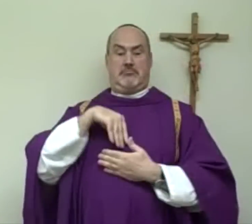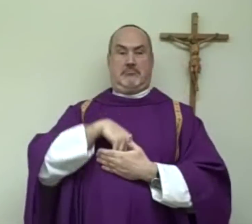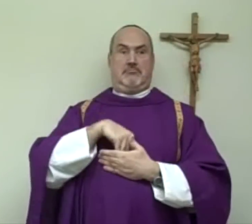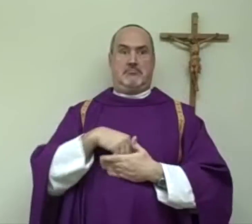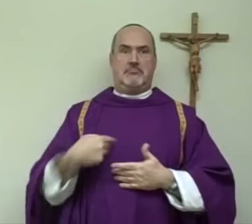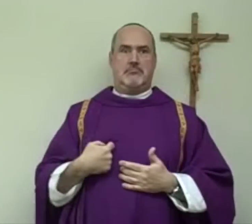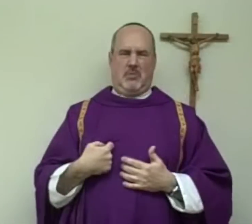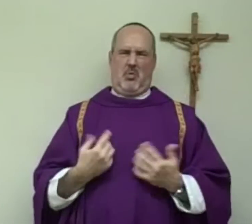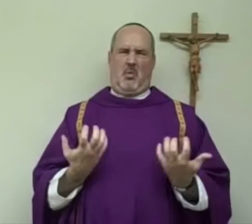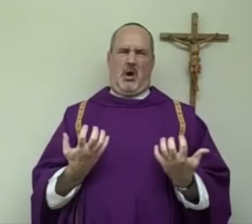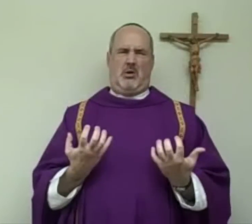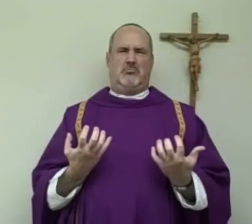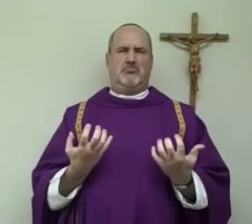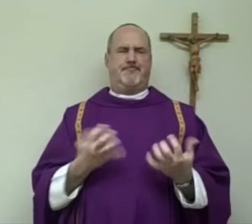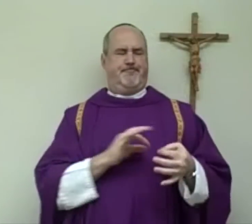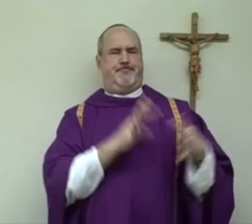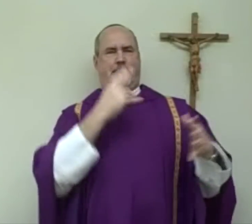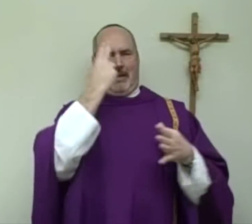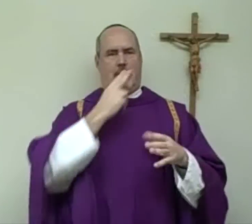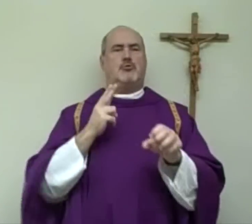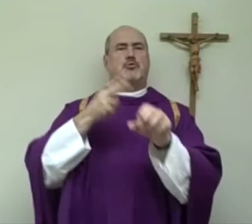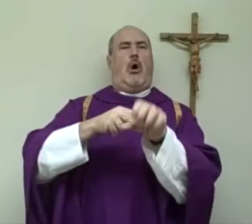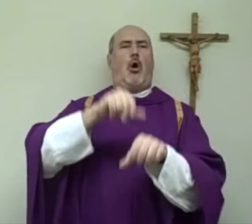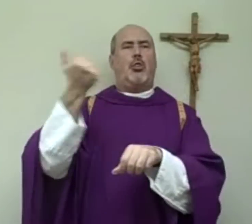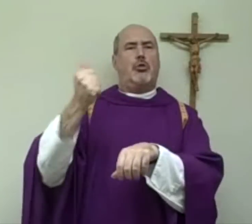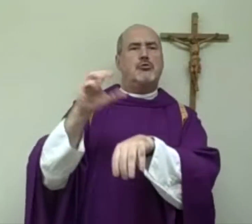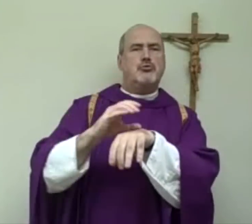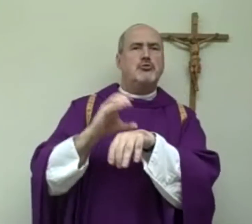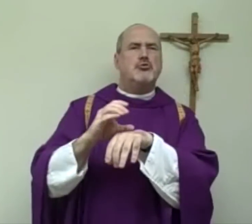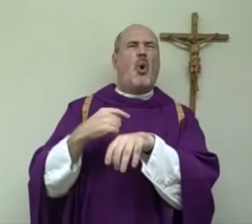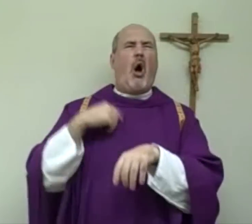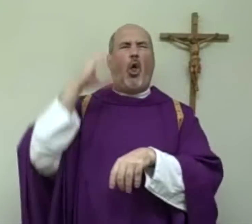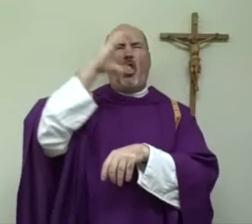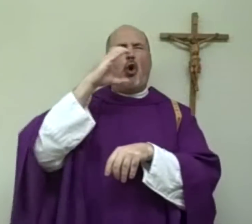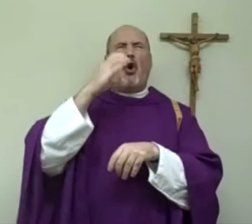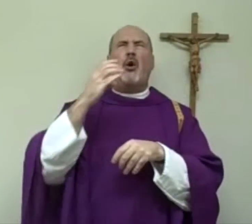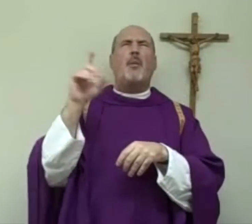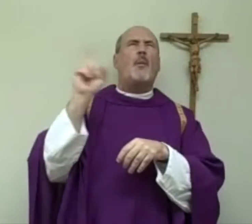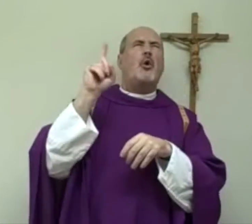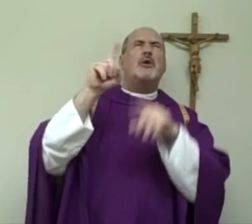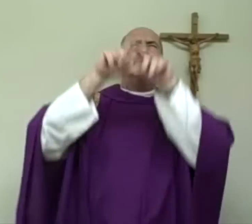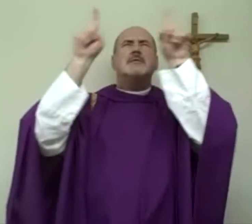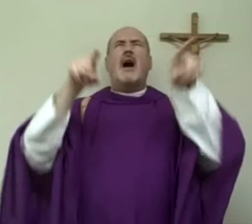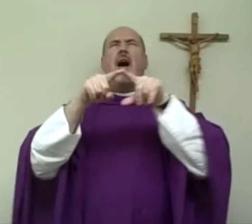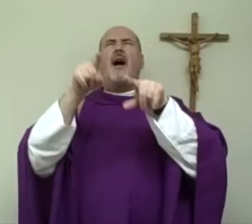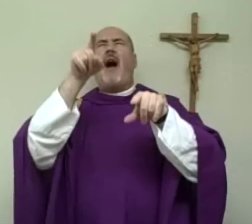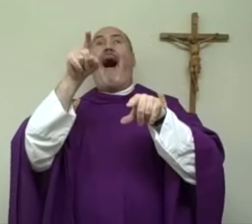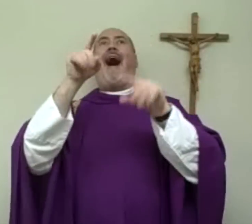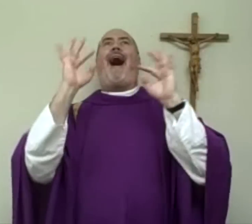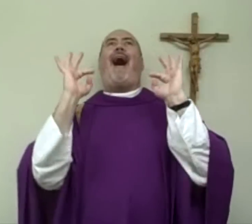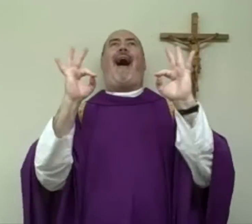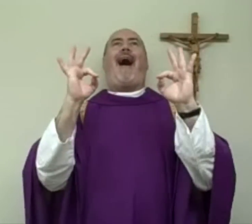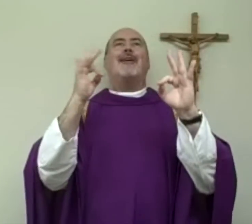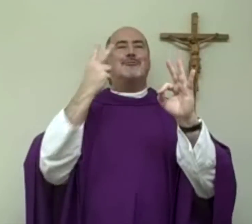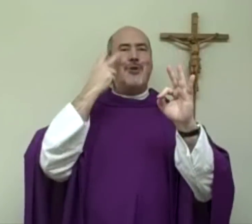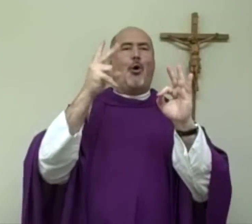And I'm looking around and inside I was thinking, I really want to get away from the Catholic Church and join for another church. So I started looking